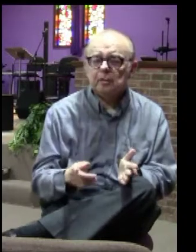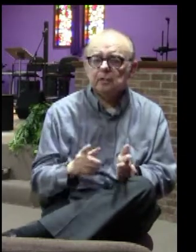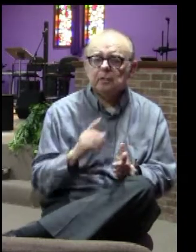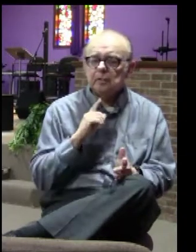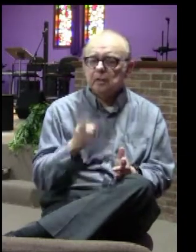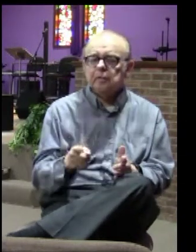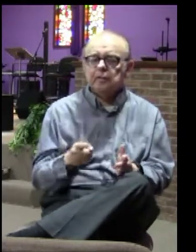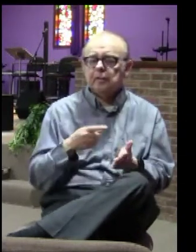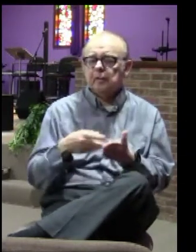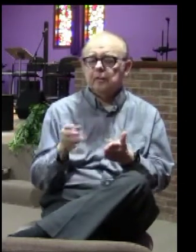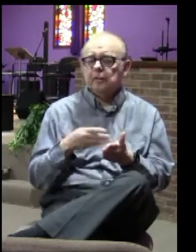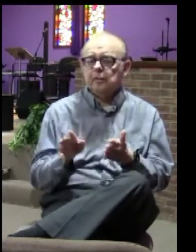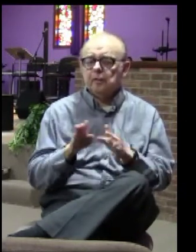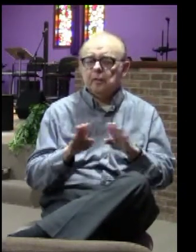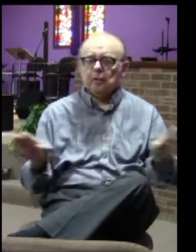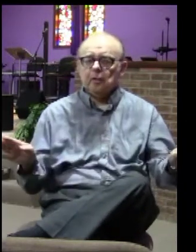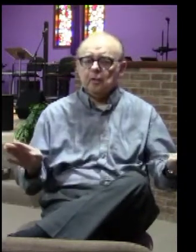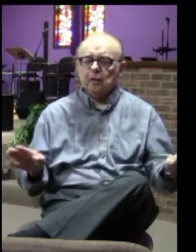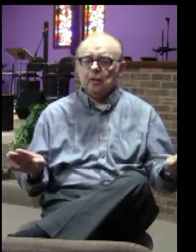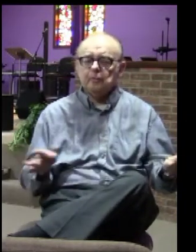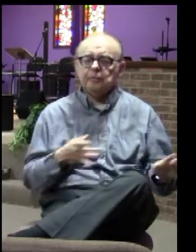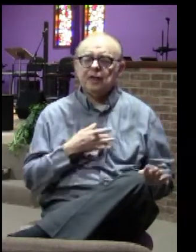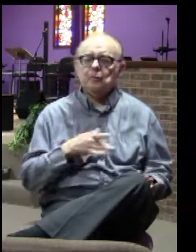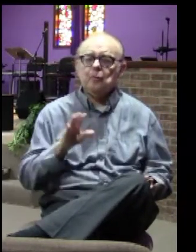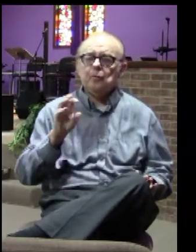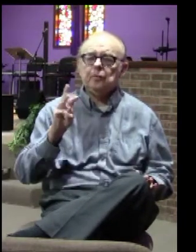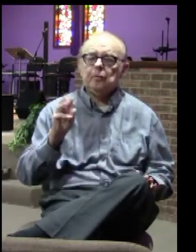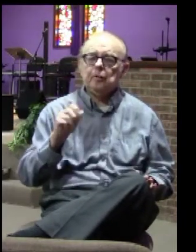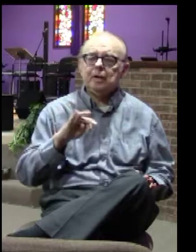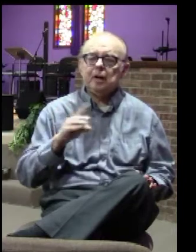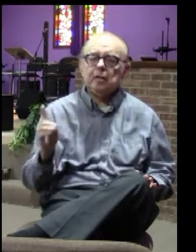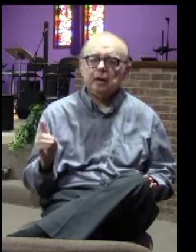He says rejection opens up a wound.